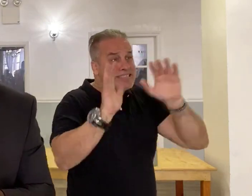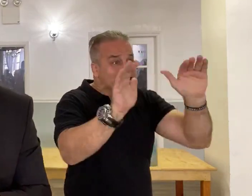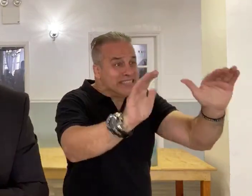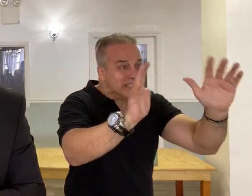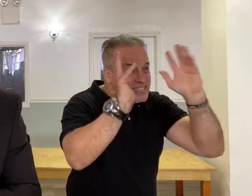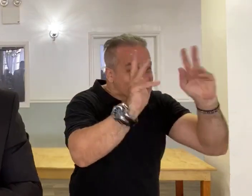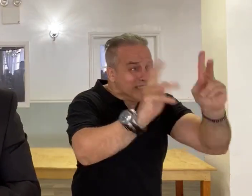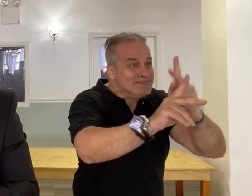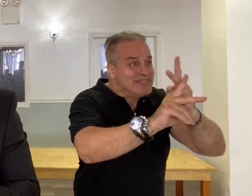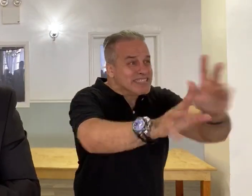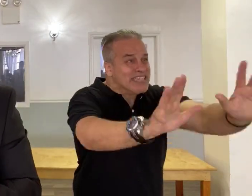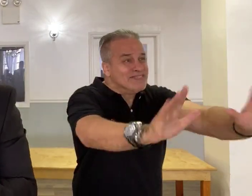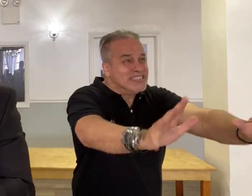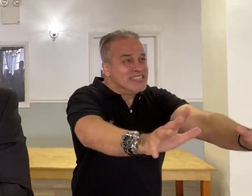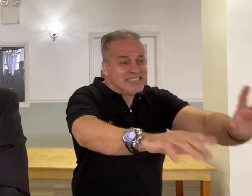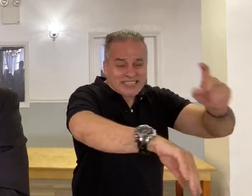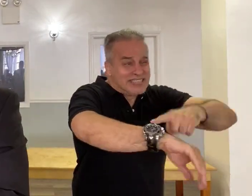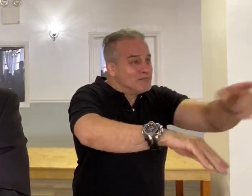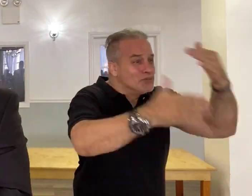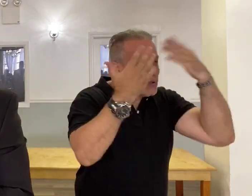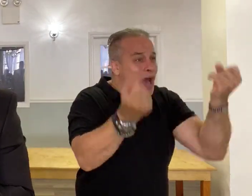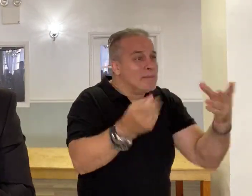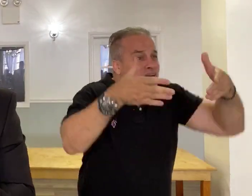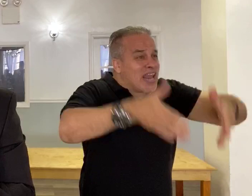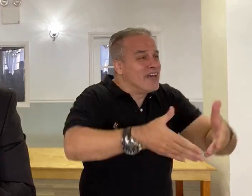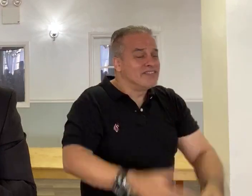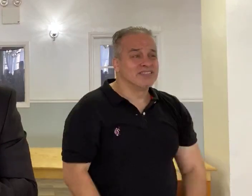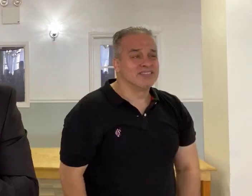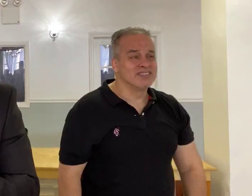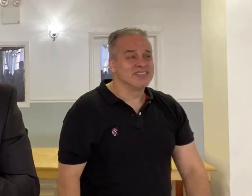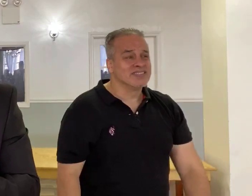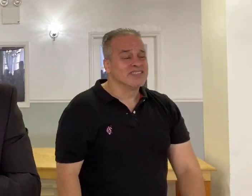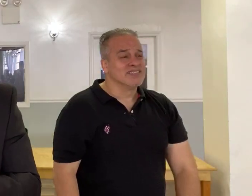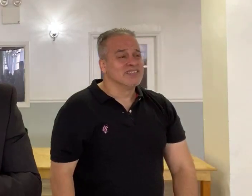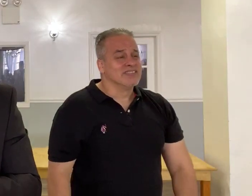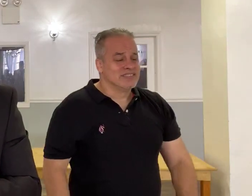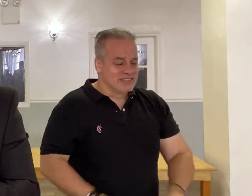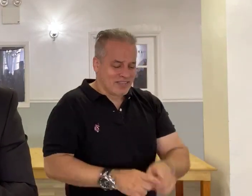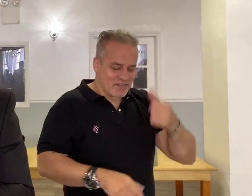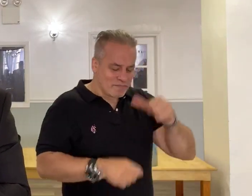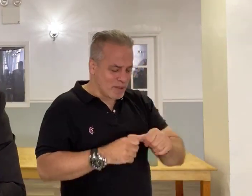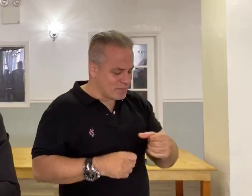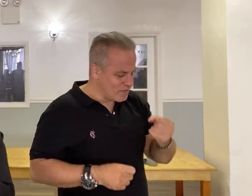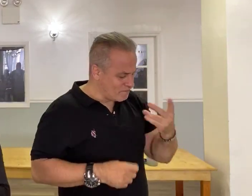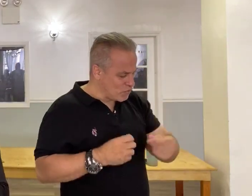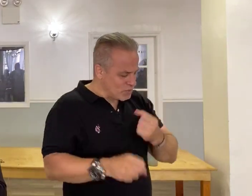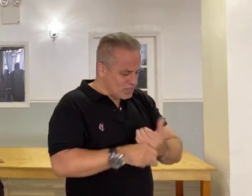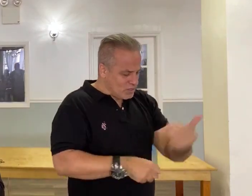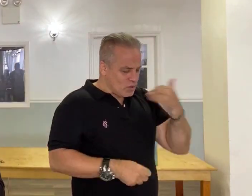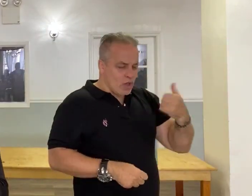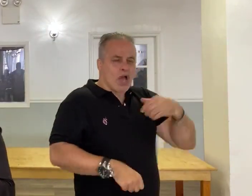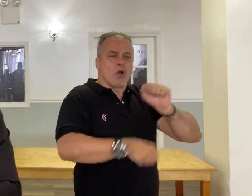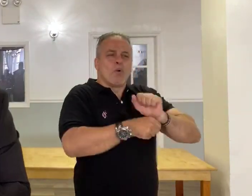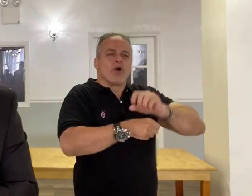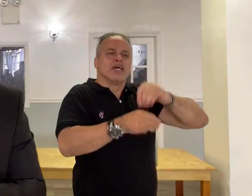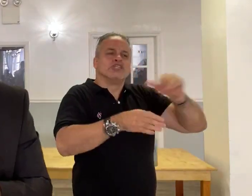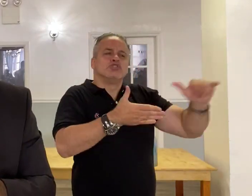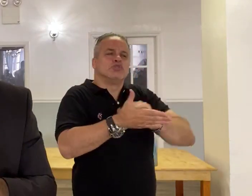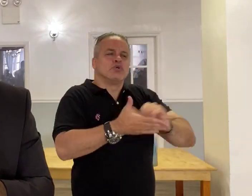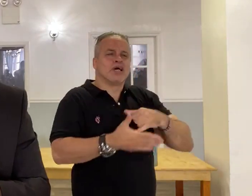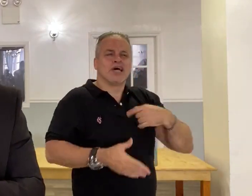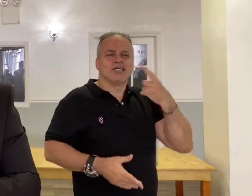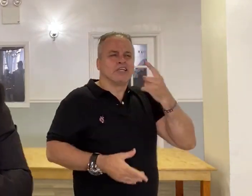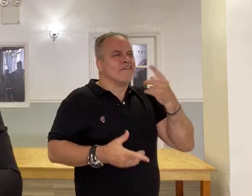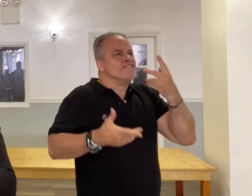ago, I was working in Manhattan. I had just recently left college, and I was working somewhere